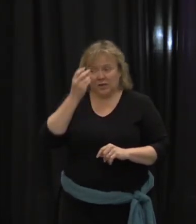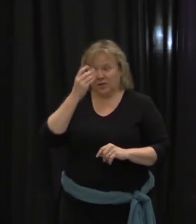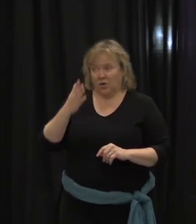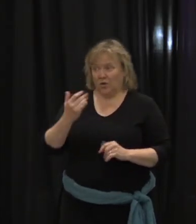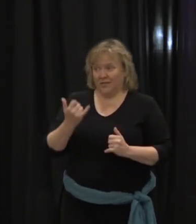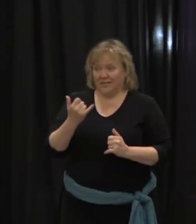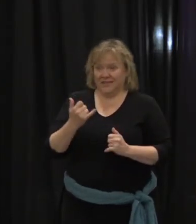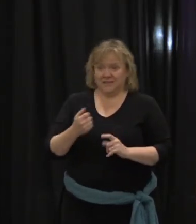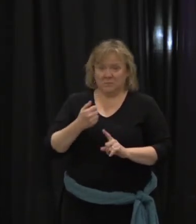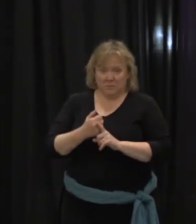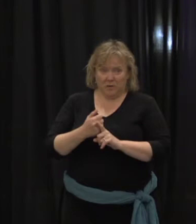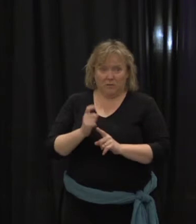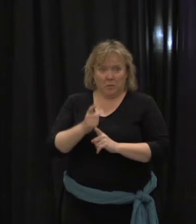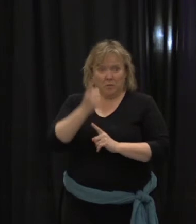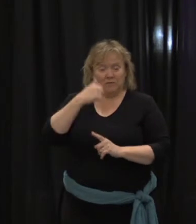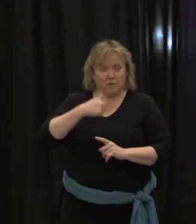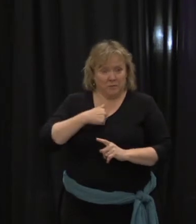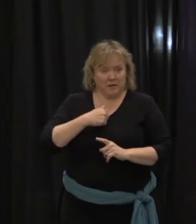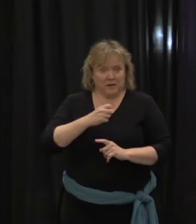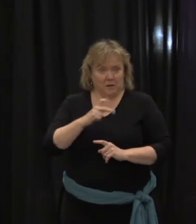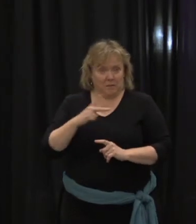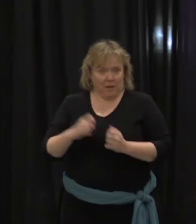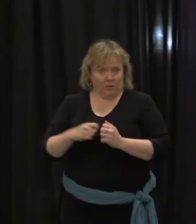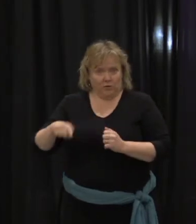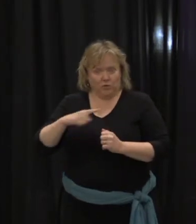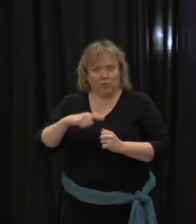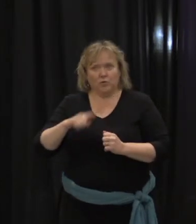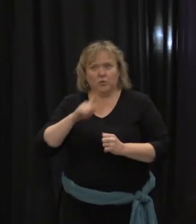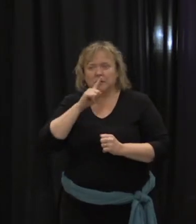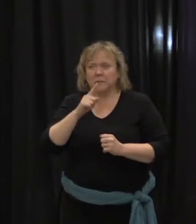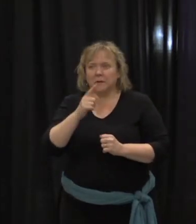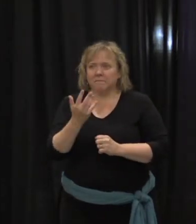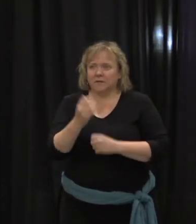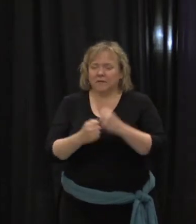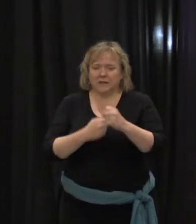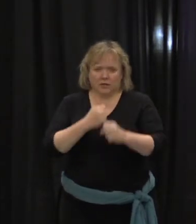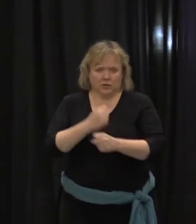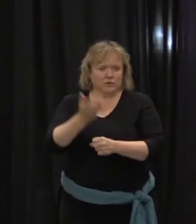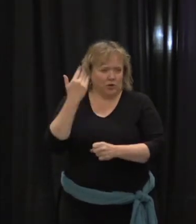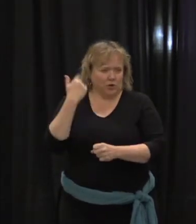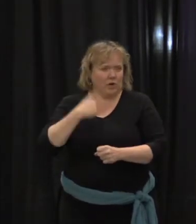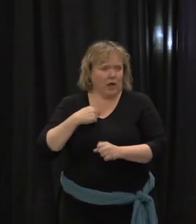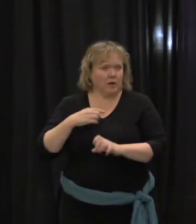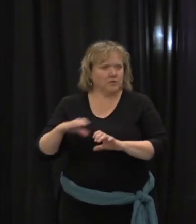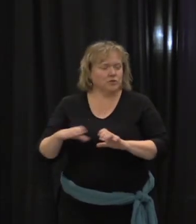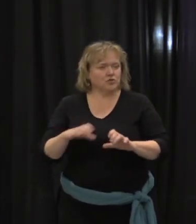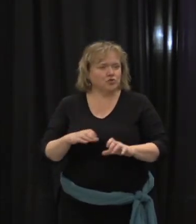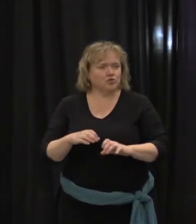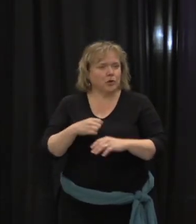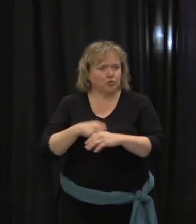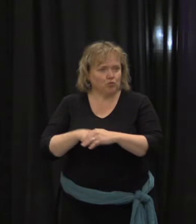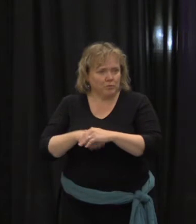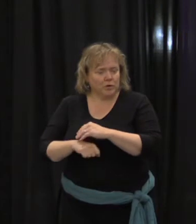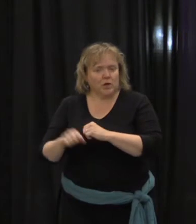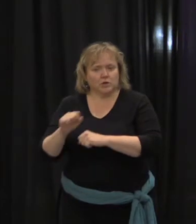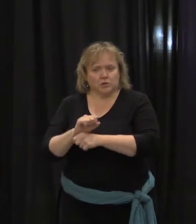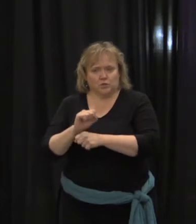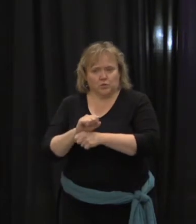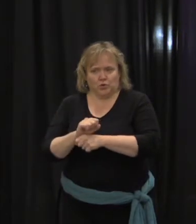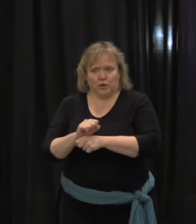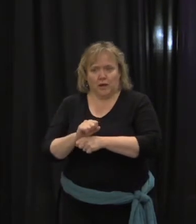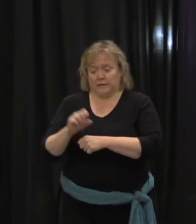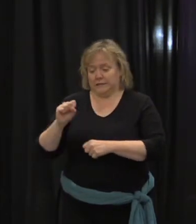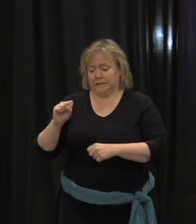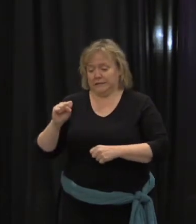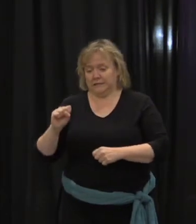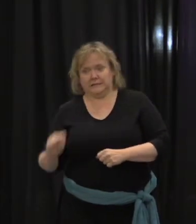started doing reproductive justice work about 15 years ago in the Deep South in Atlanta, Georgia, at a moment when reproductive